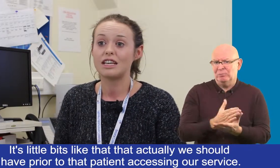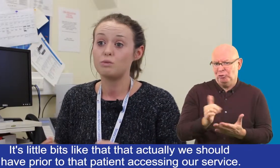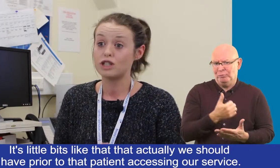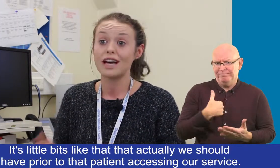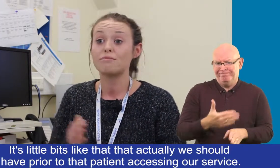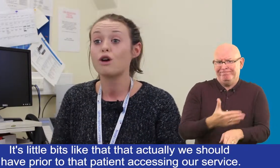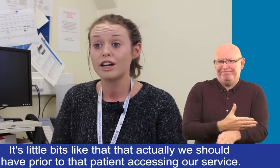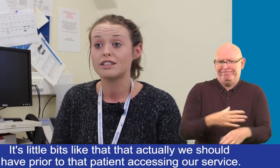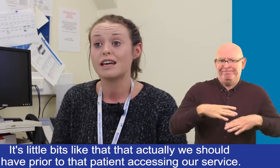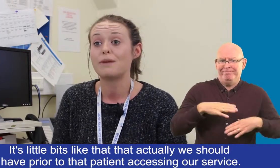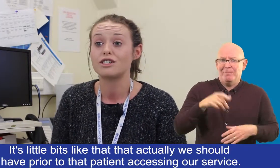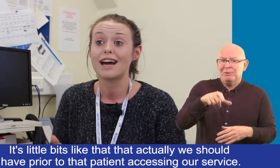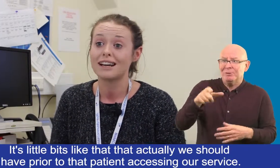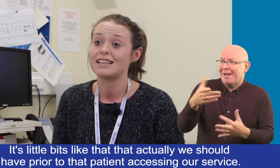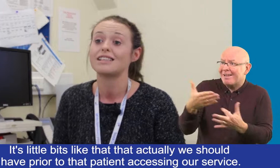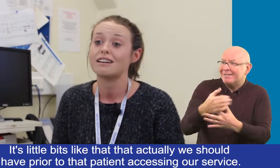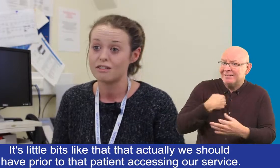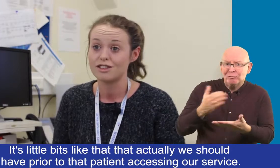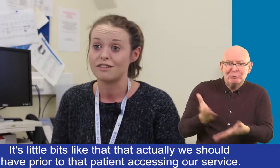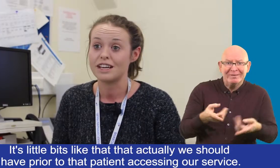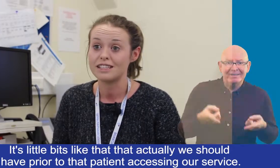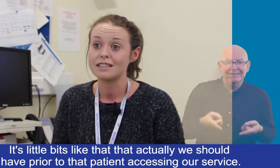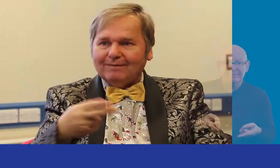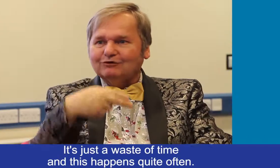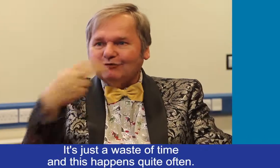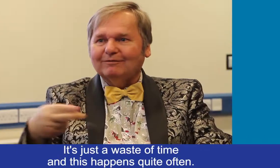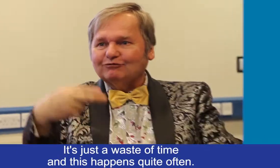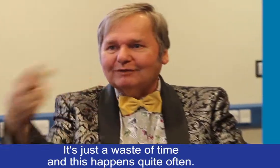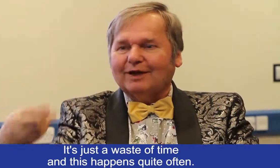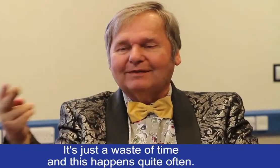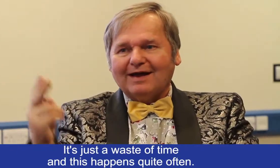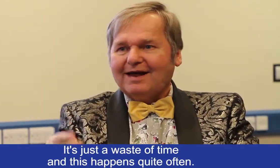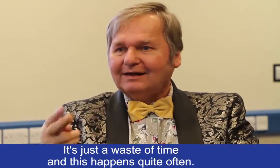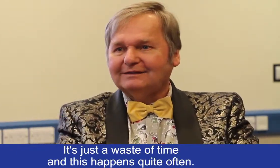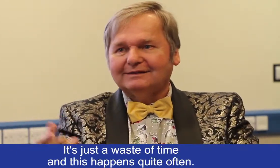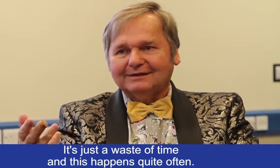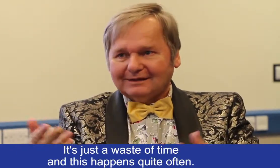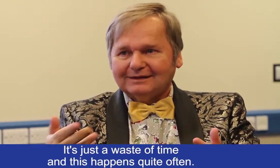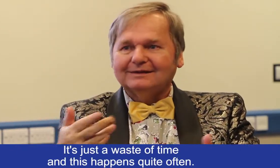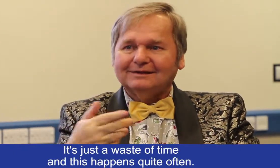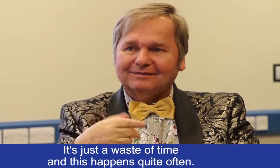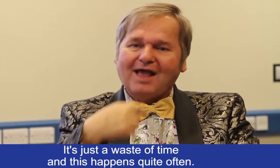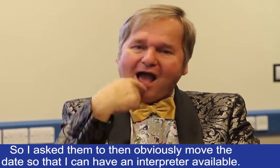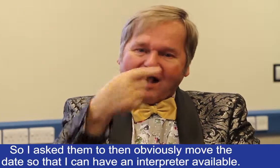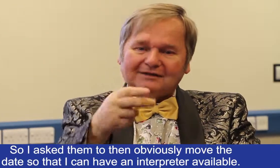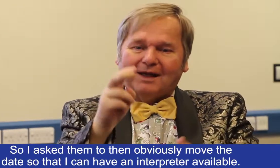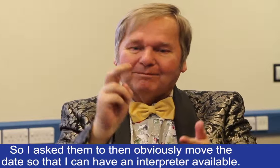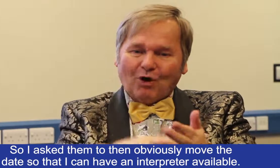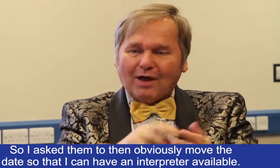that actually we should have prior to that patient accessing our service. It's just a waste of time, and this happens quite